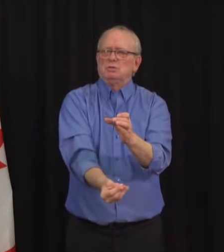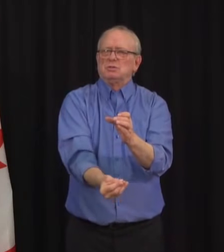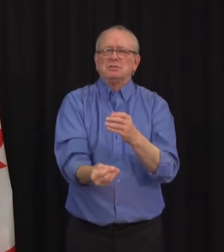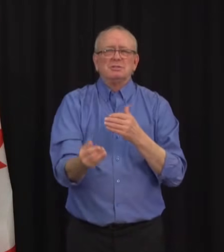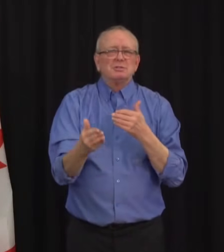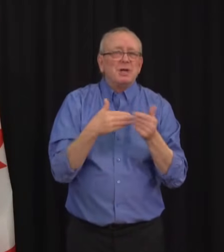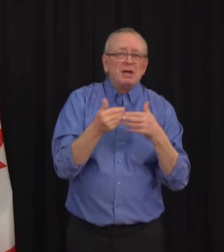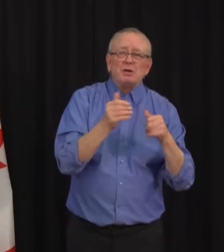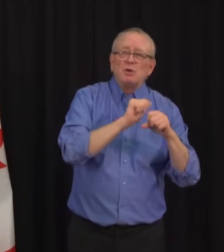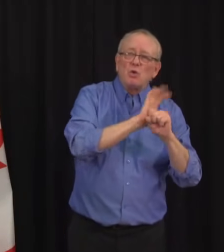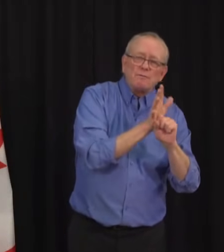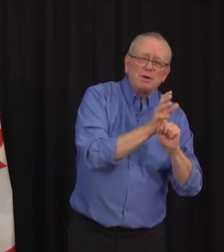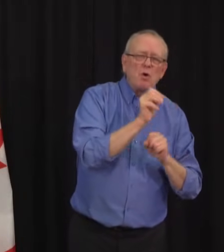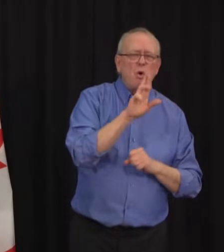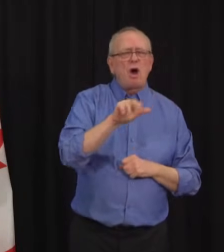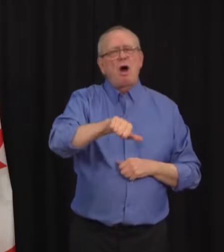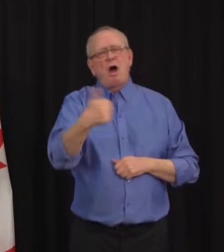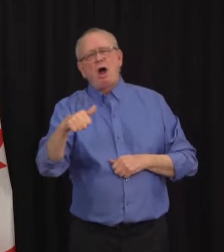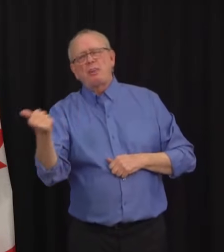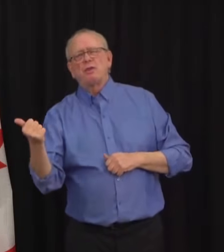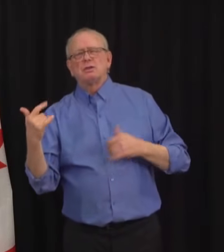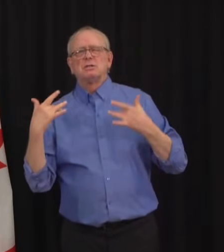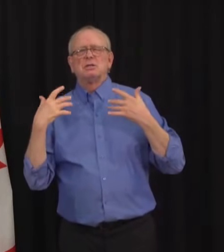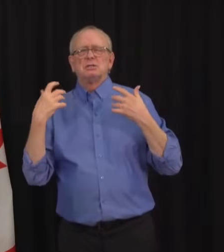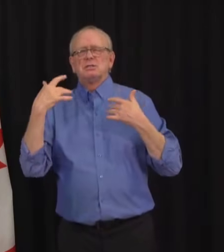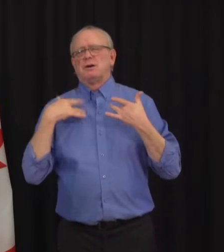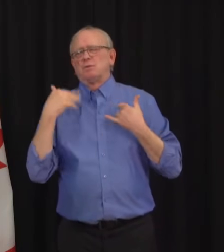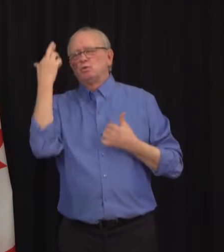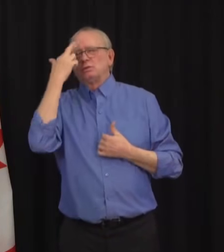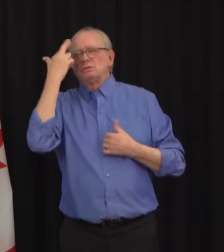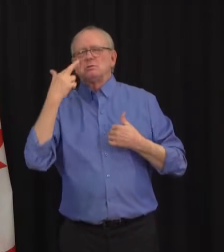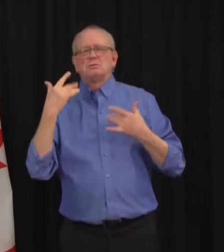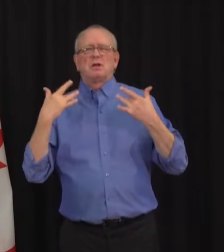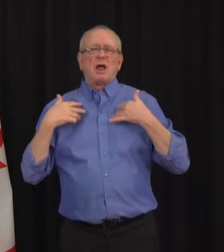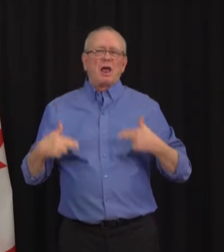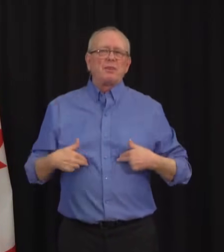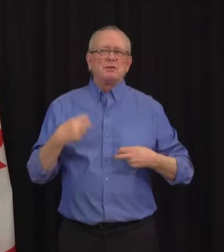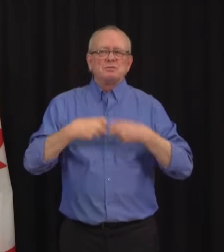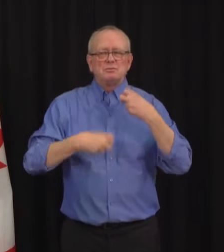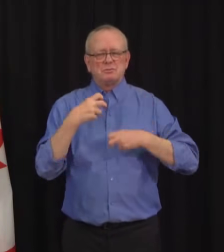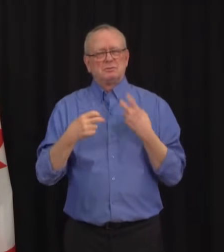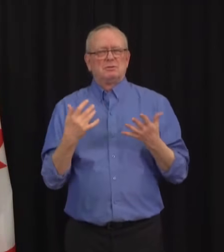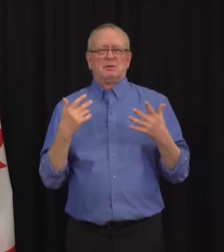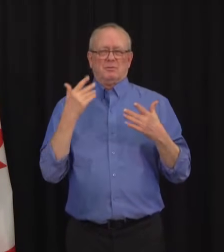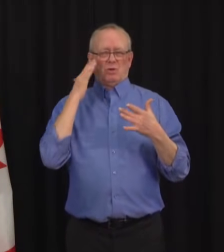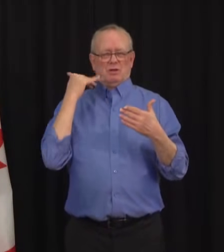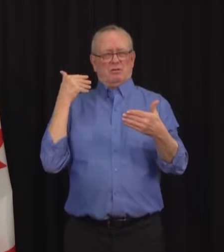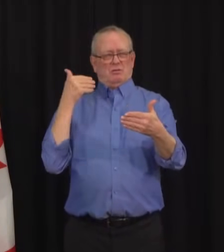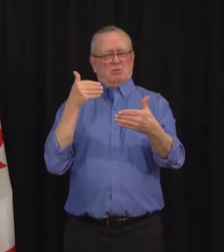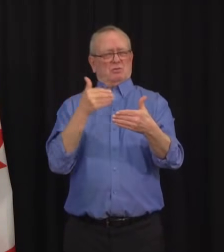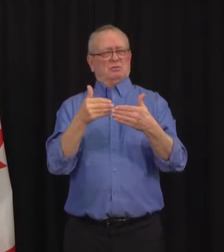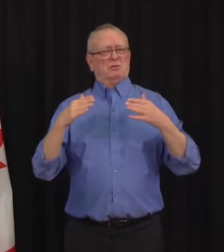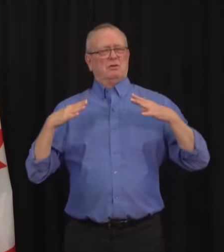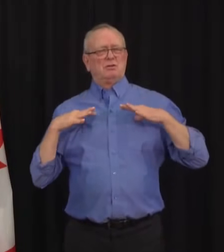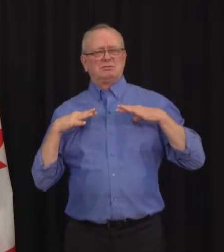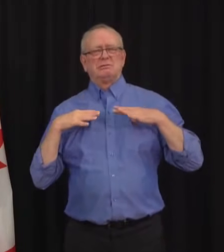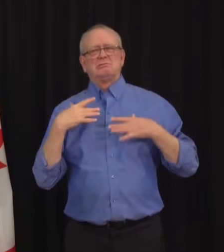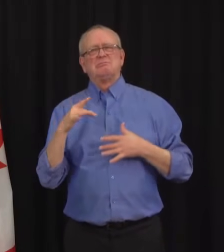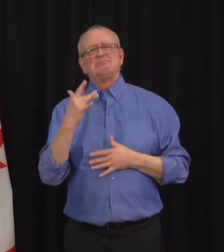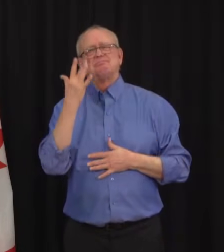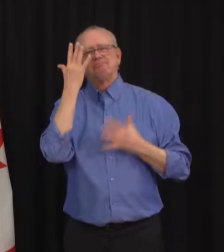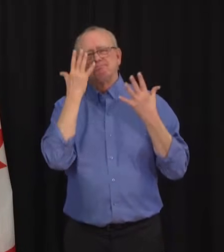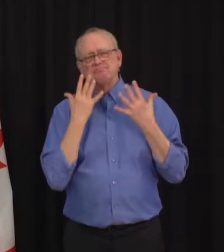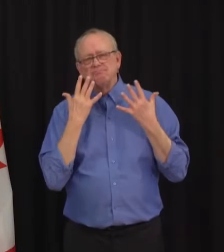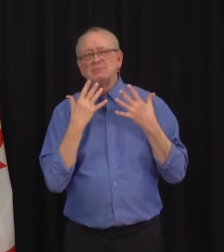In schools, there are currently active alerts or outbreaks in 407 schools, or about 17% of